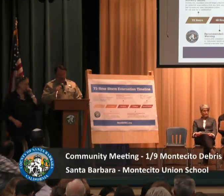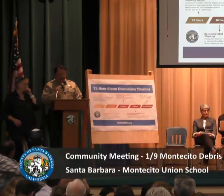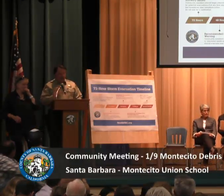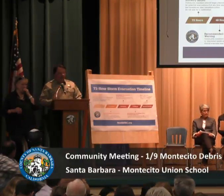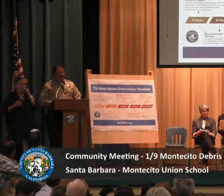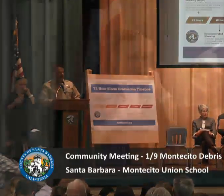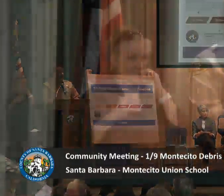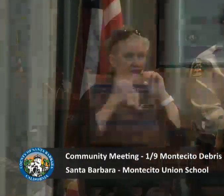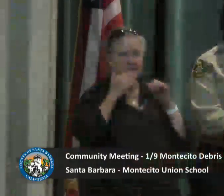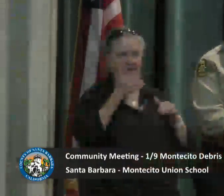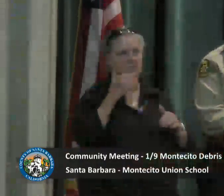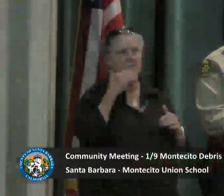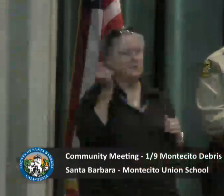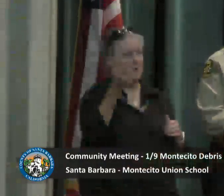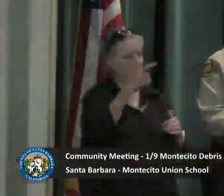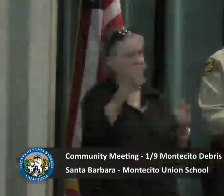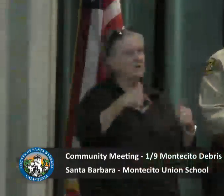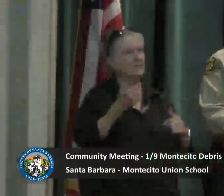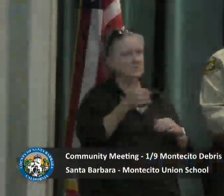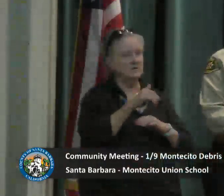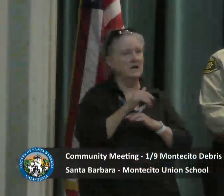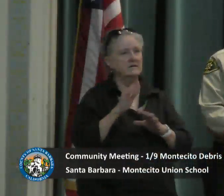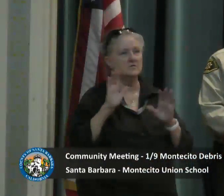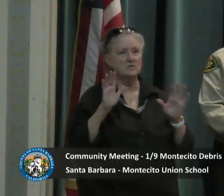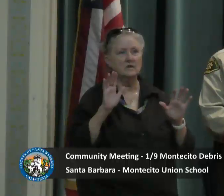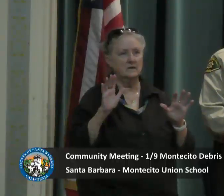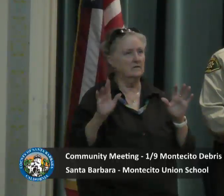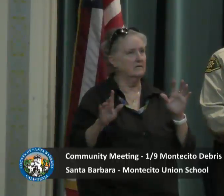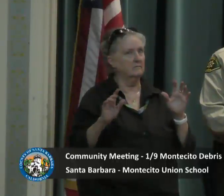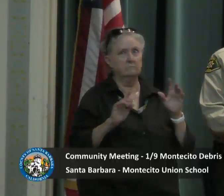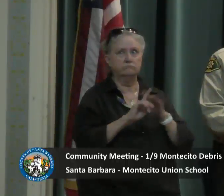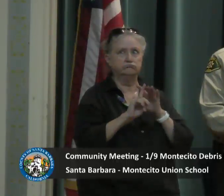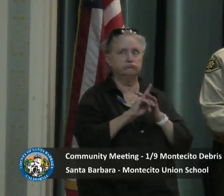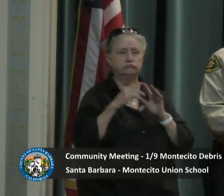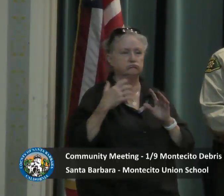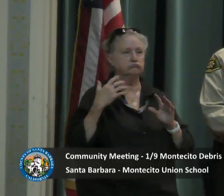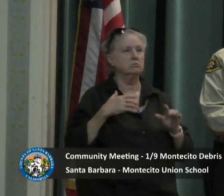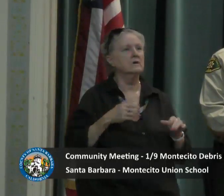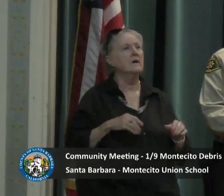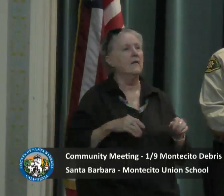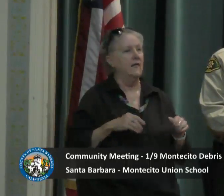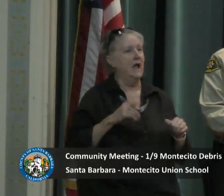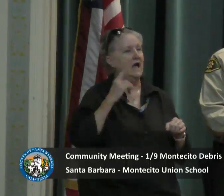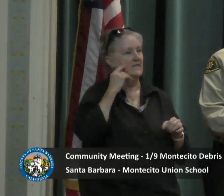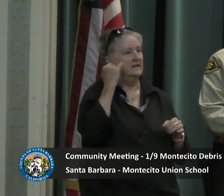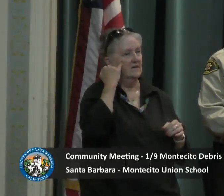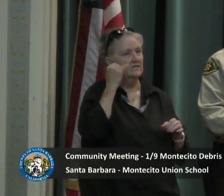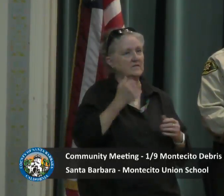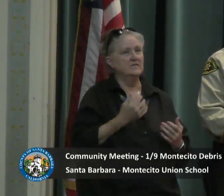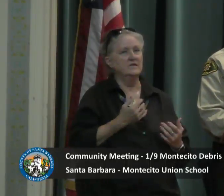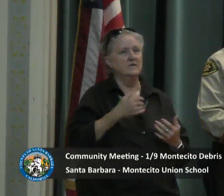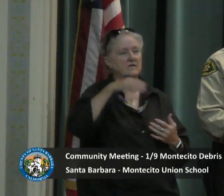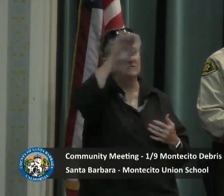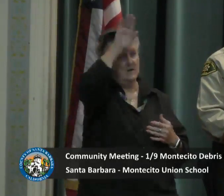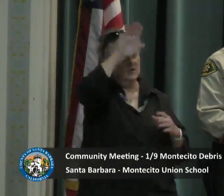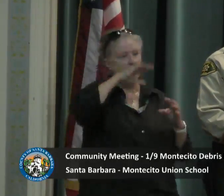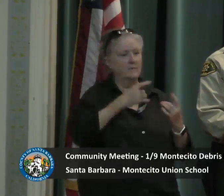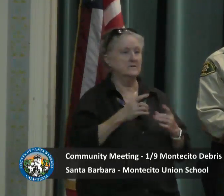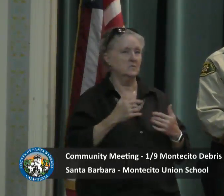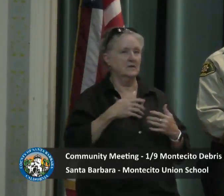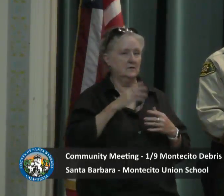Well, thank you, Kevin, and thank all of you for being here tonight. Tremendous turnout. I think if the fire department is willing to look the other way